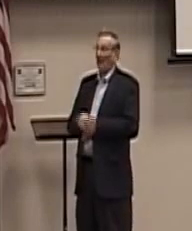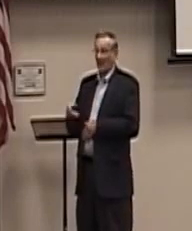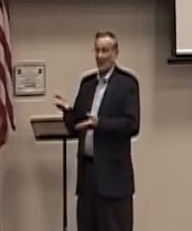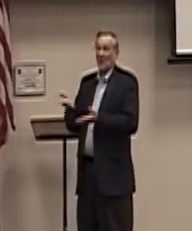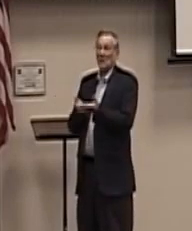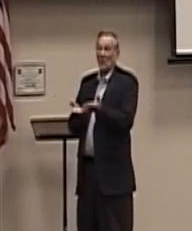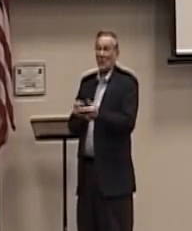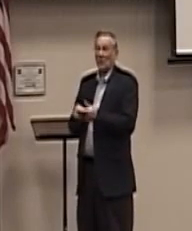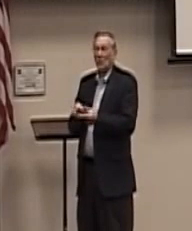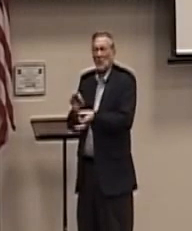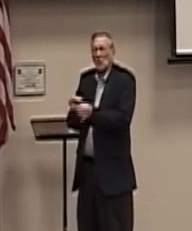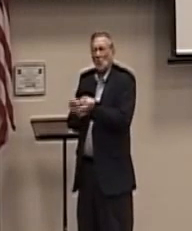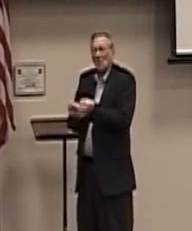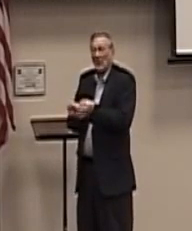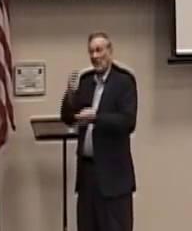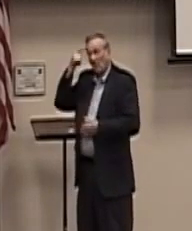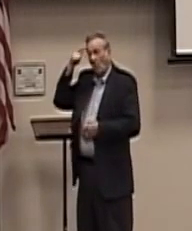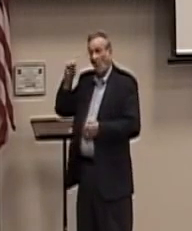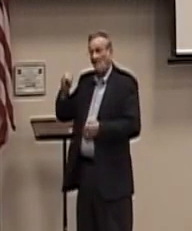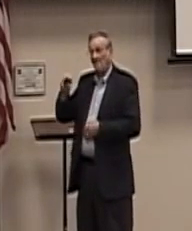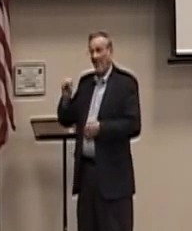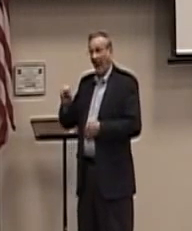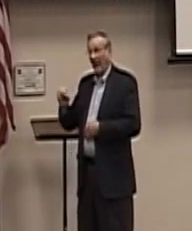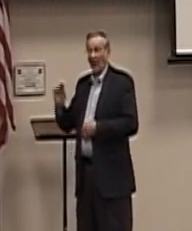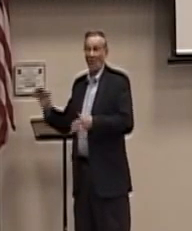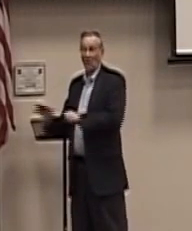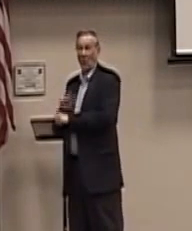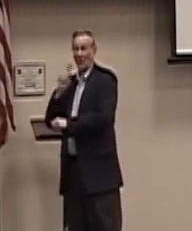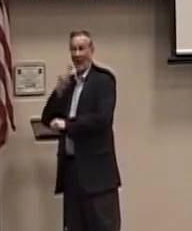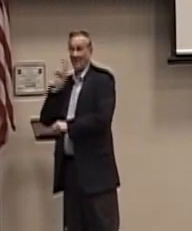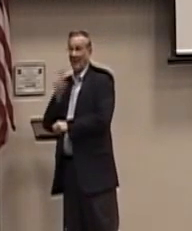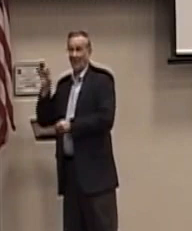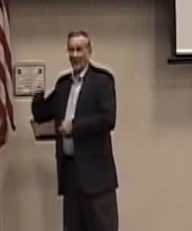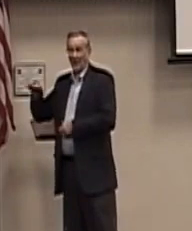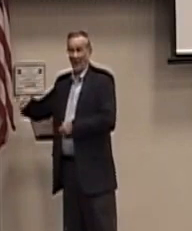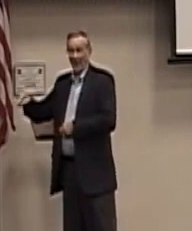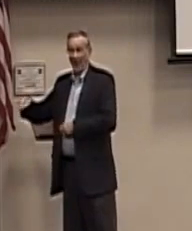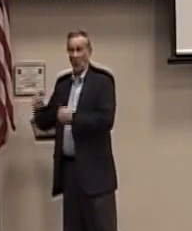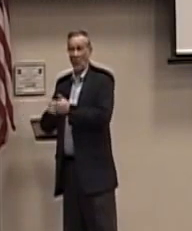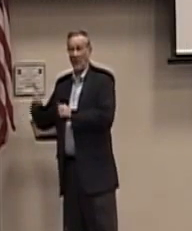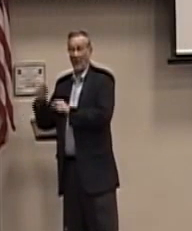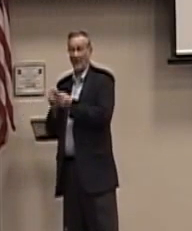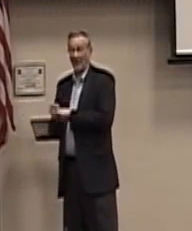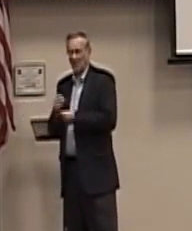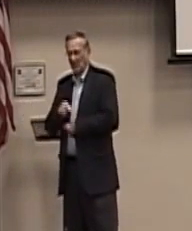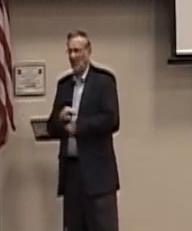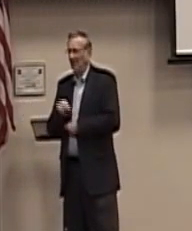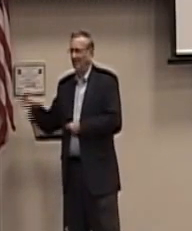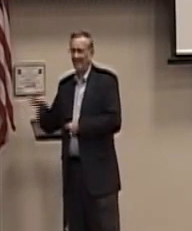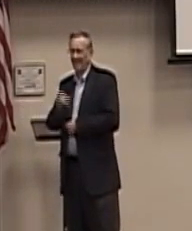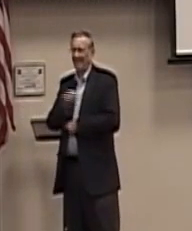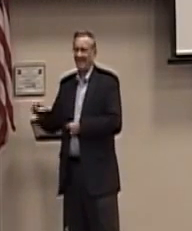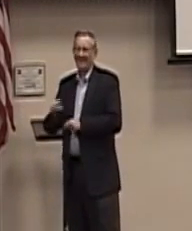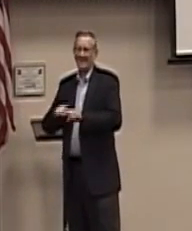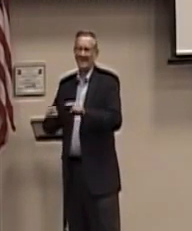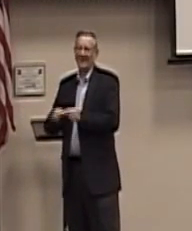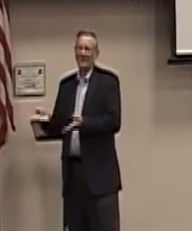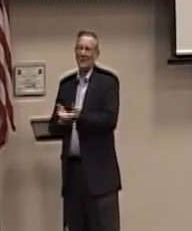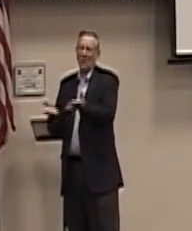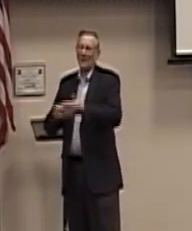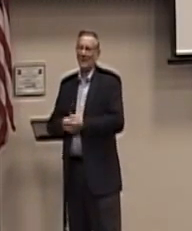serves to interpret for Mike, who's our full-time deaf minister there, with the other team. She serves in many ways.